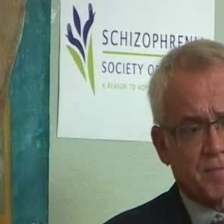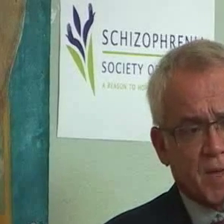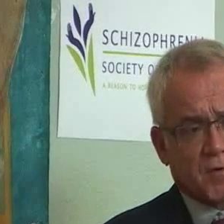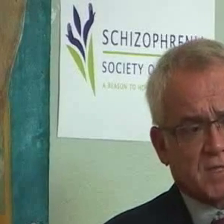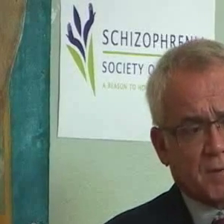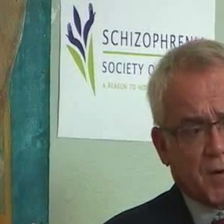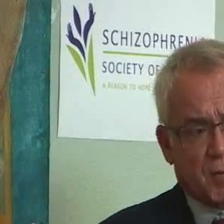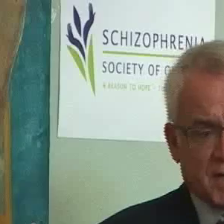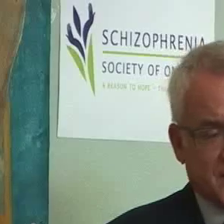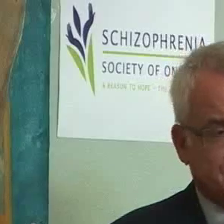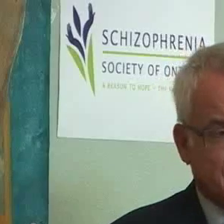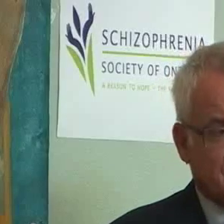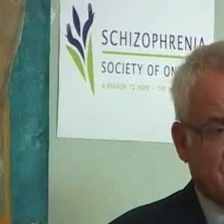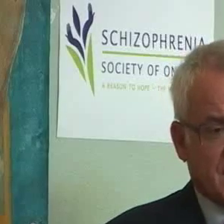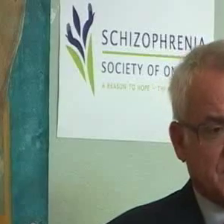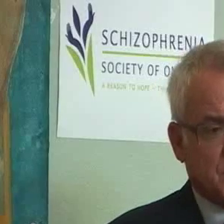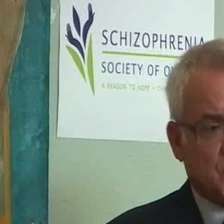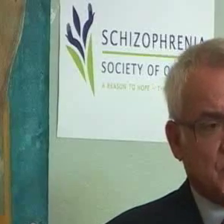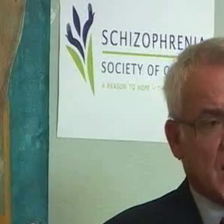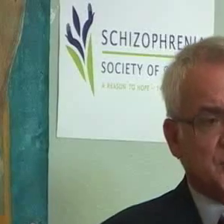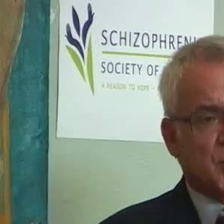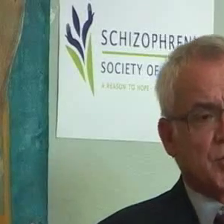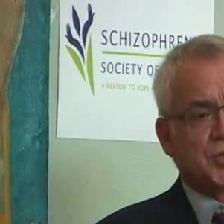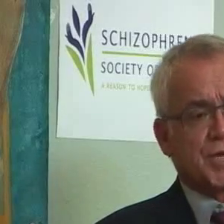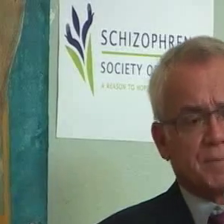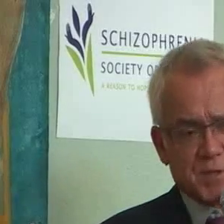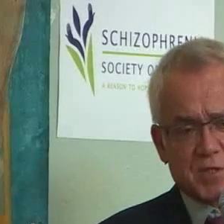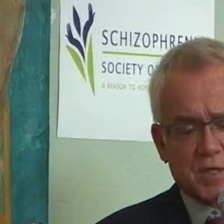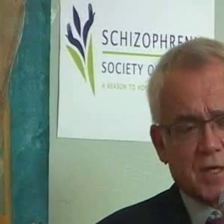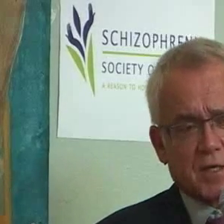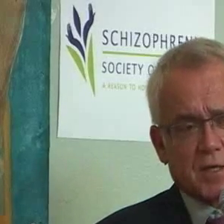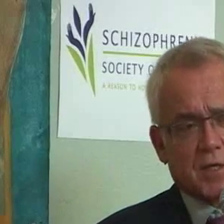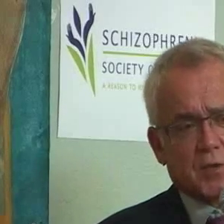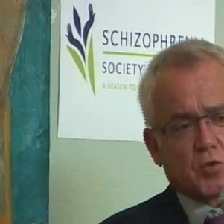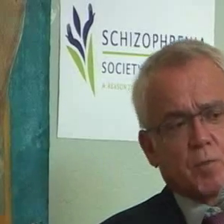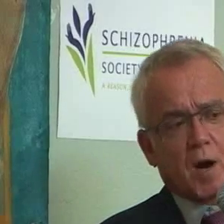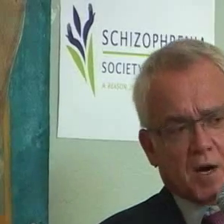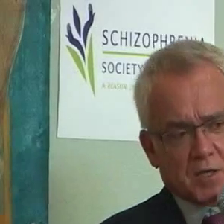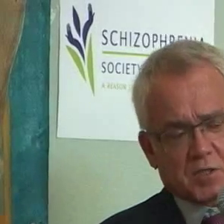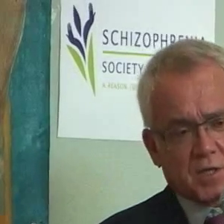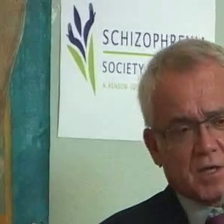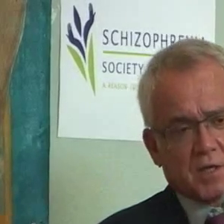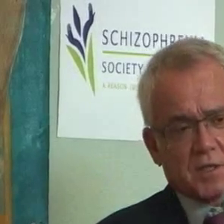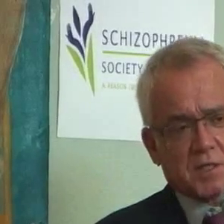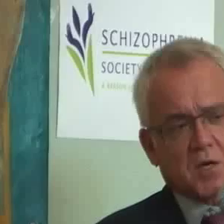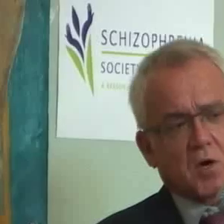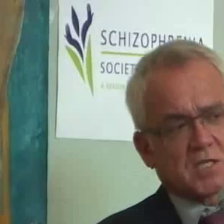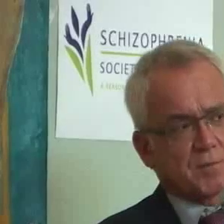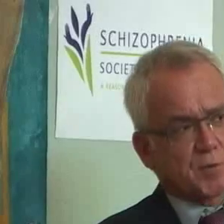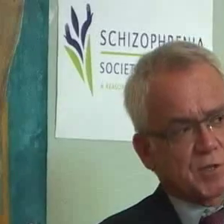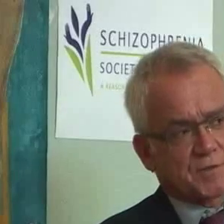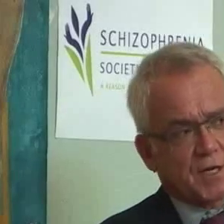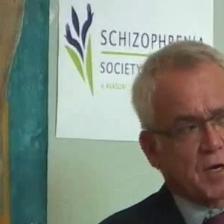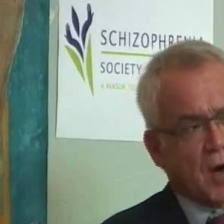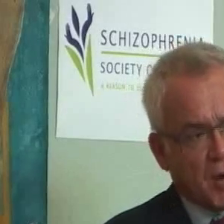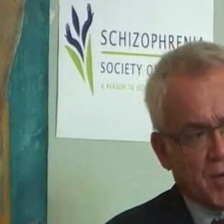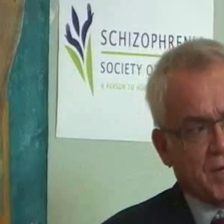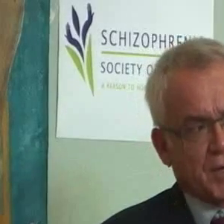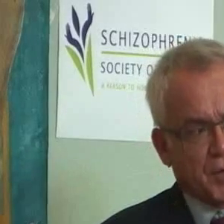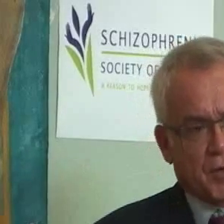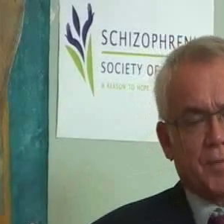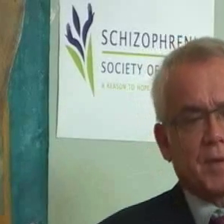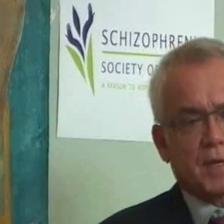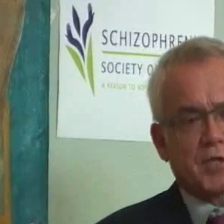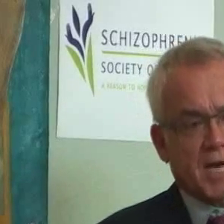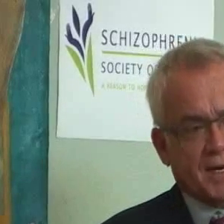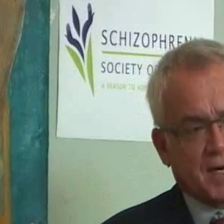programs. For example, I want to fund 2 outdoor gyms in 2 parks. This is a concept which is very common